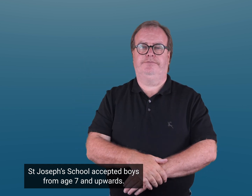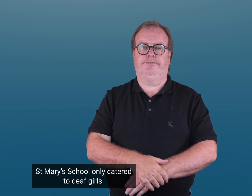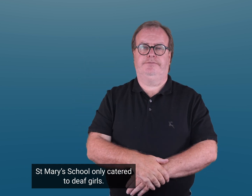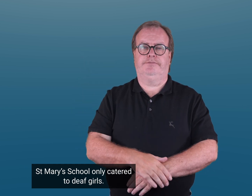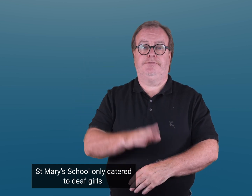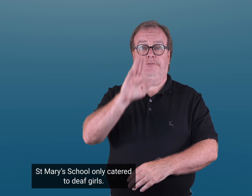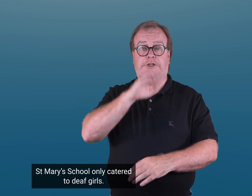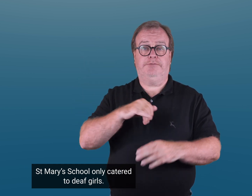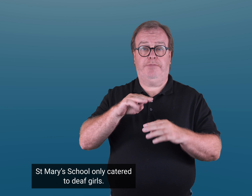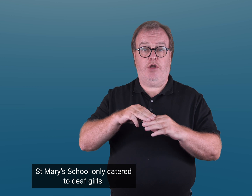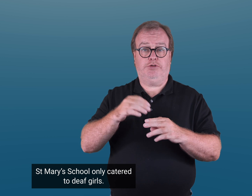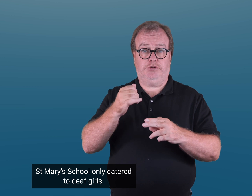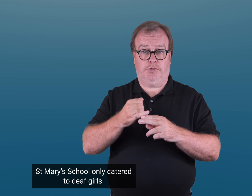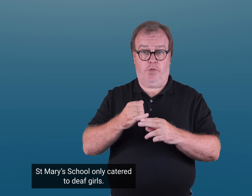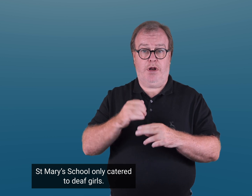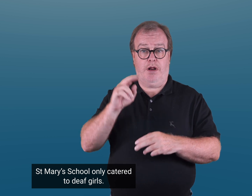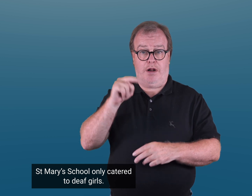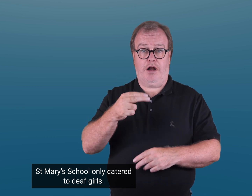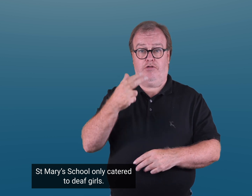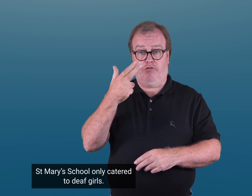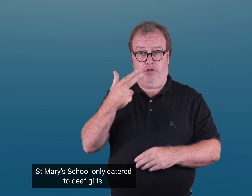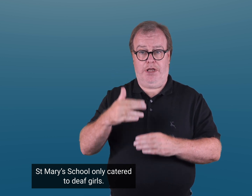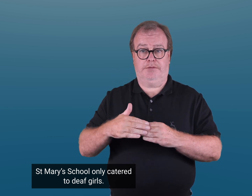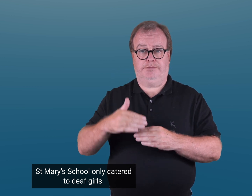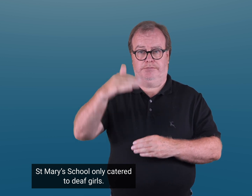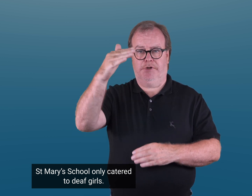St. Mary's School only catered to deaf girls.